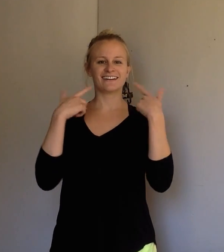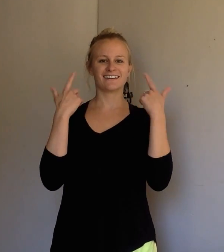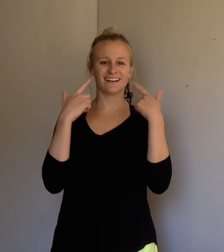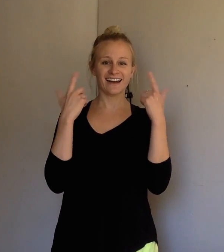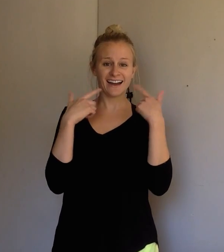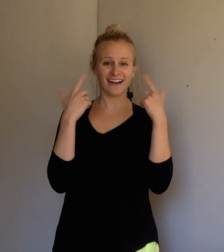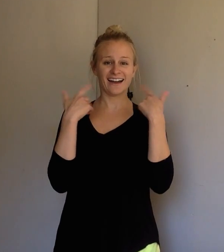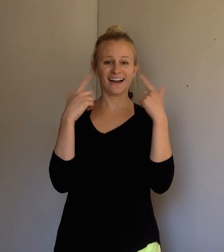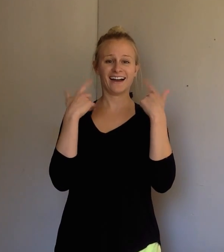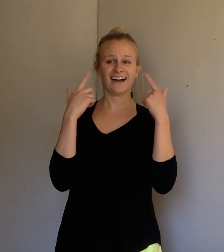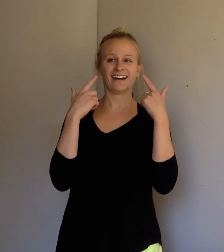We're off.